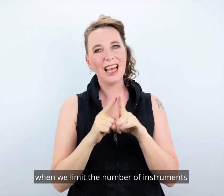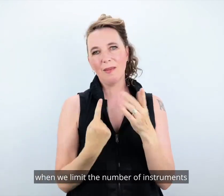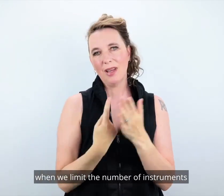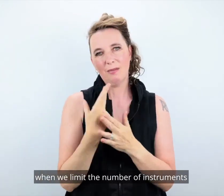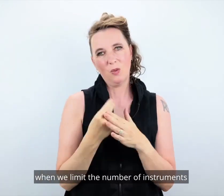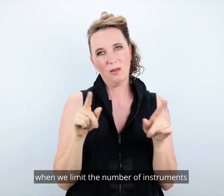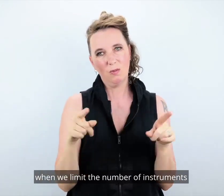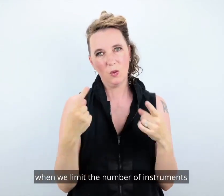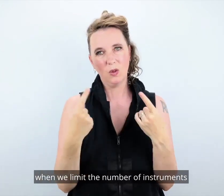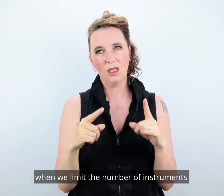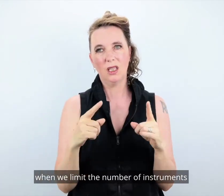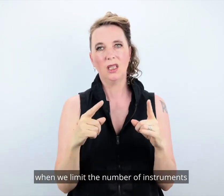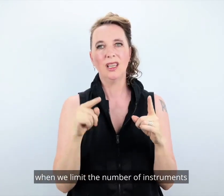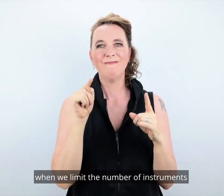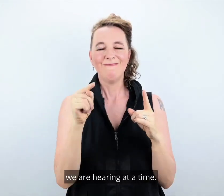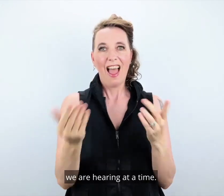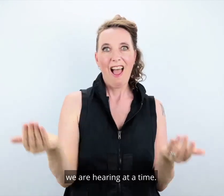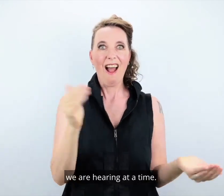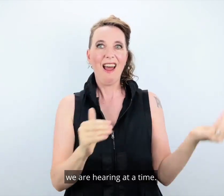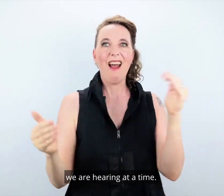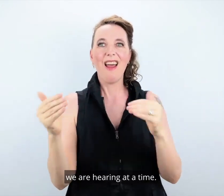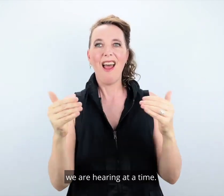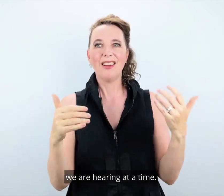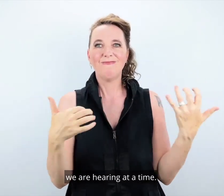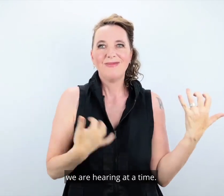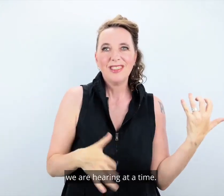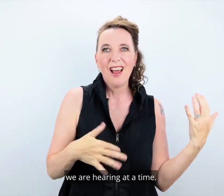limit the number of instruments instruments we are hearing at a time.